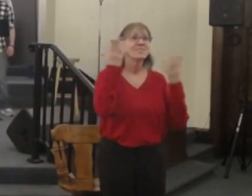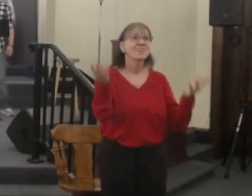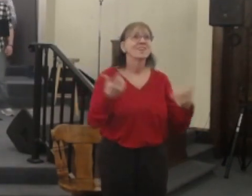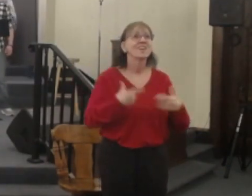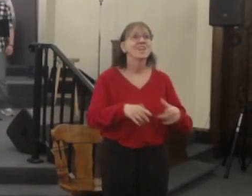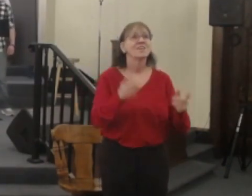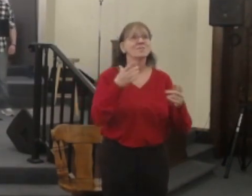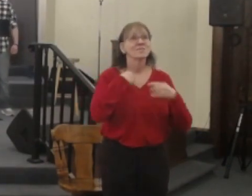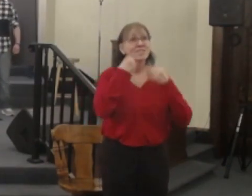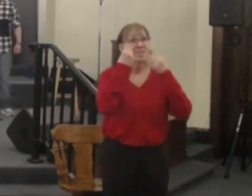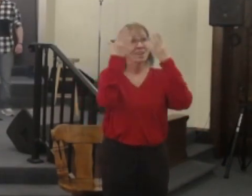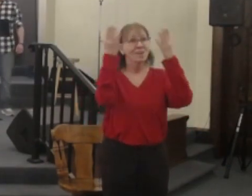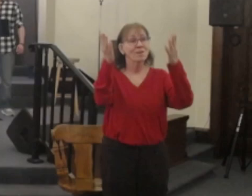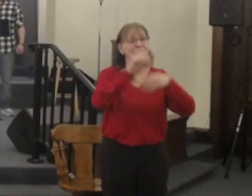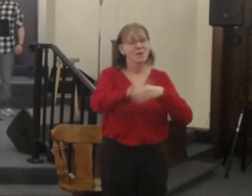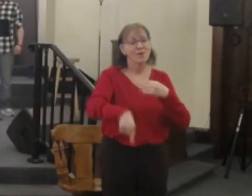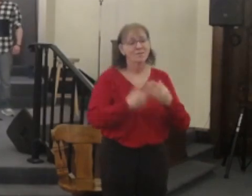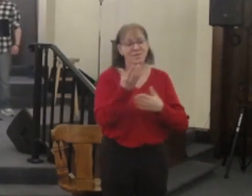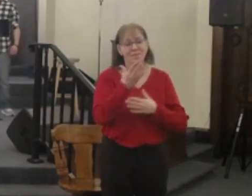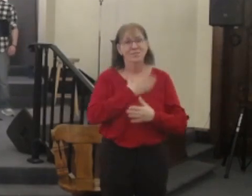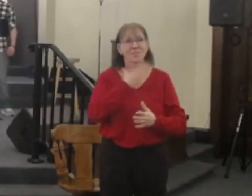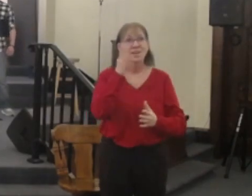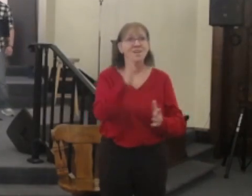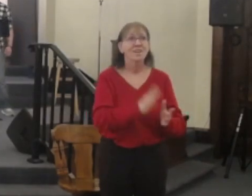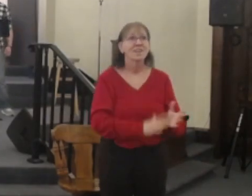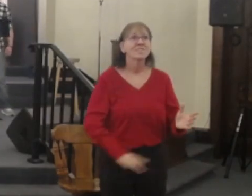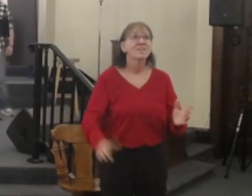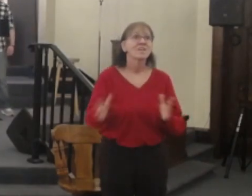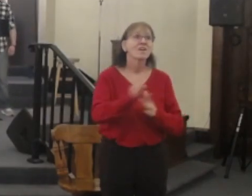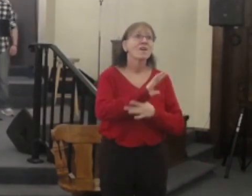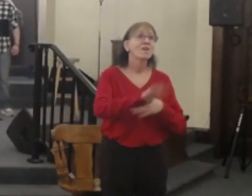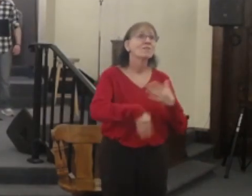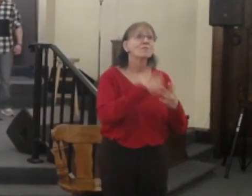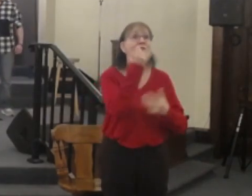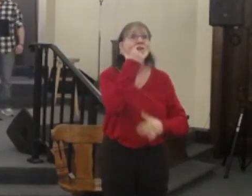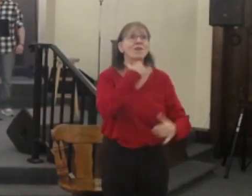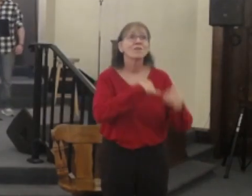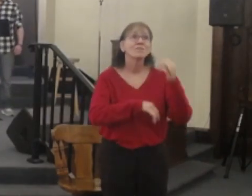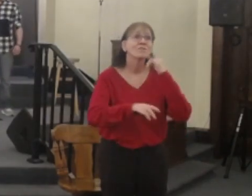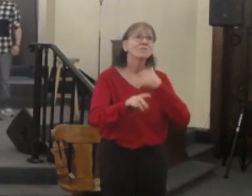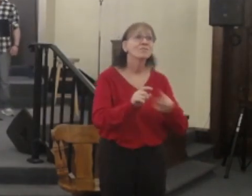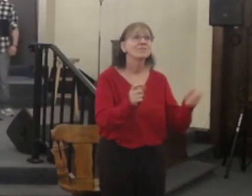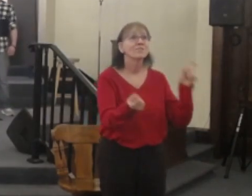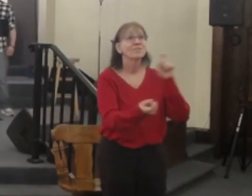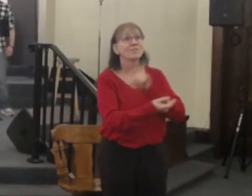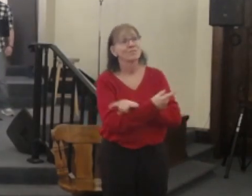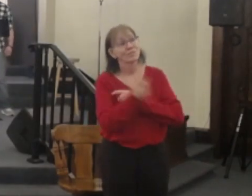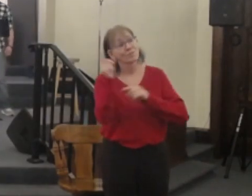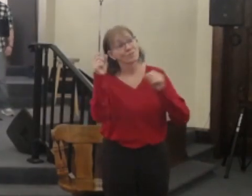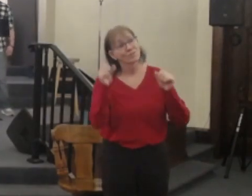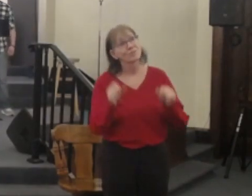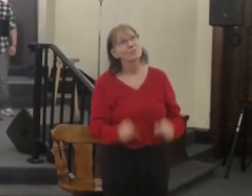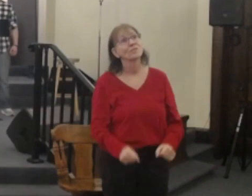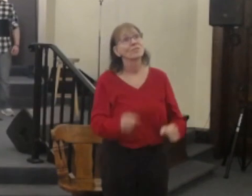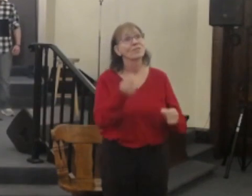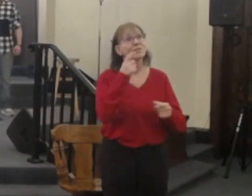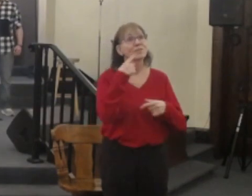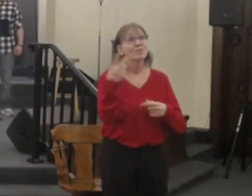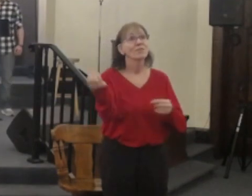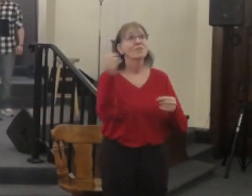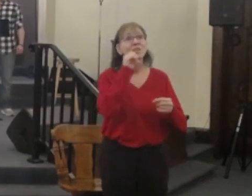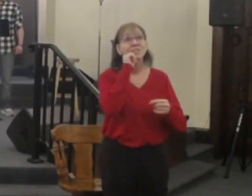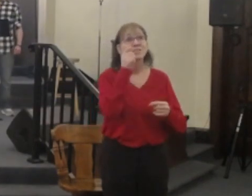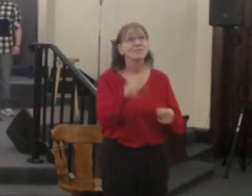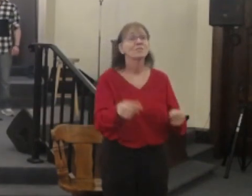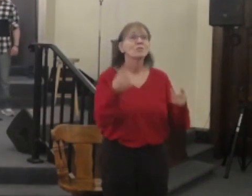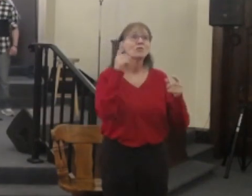Oh, let me tell you about my Jesus and all the wrong turns that you would go and undo